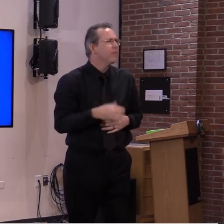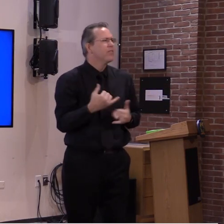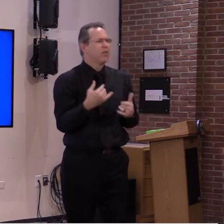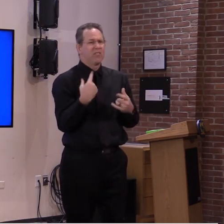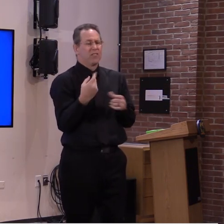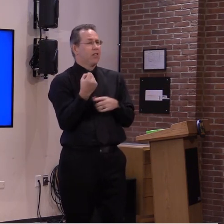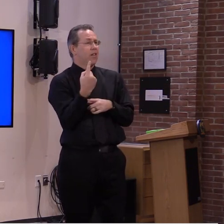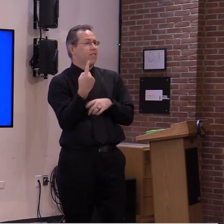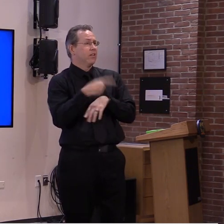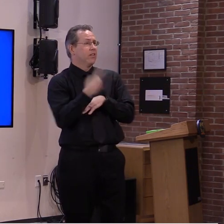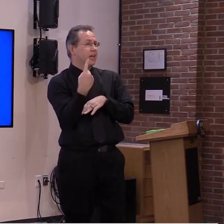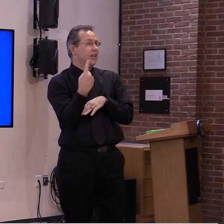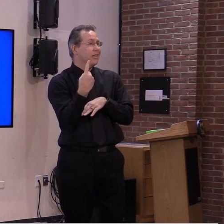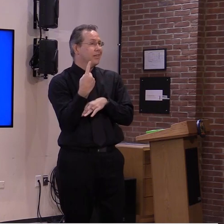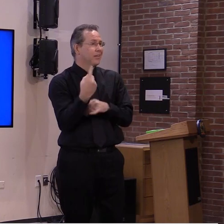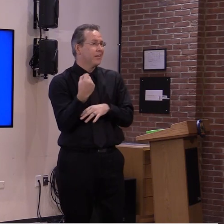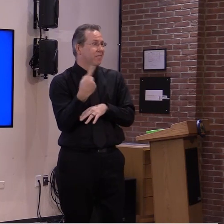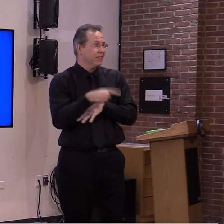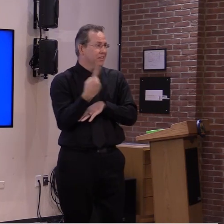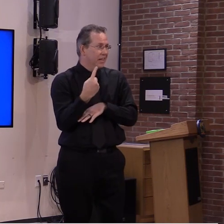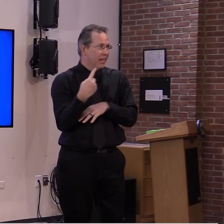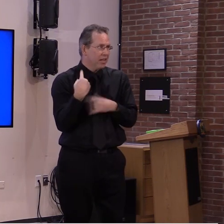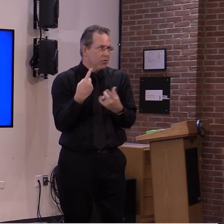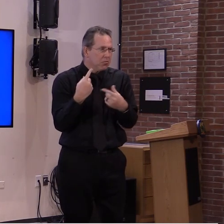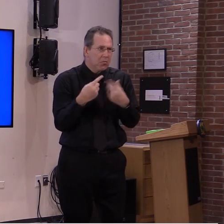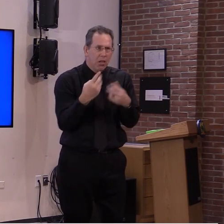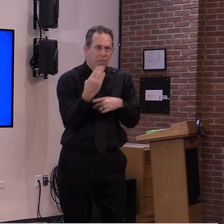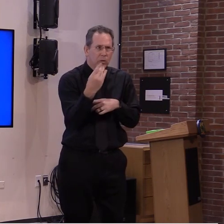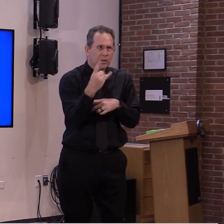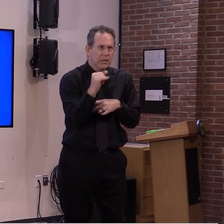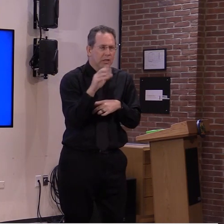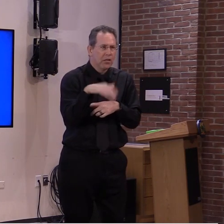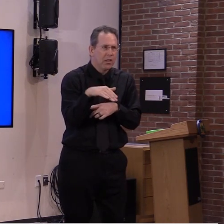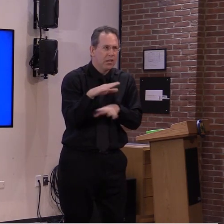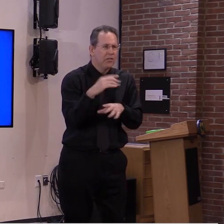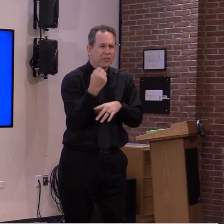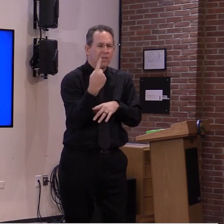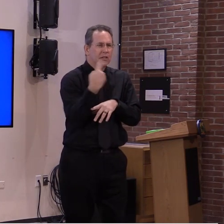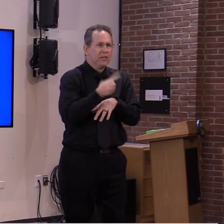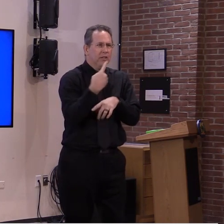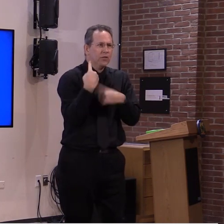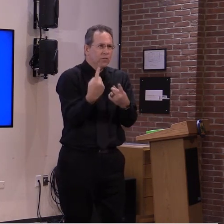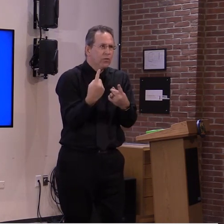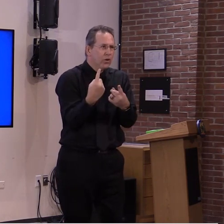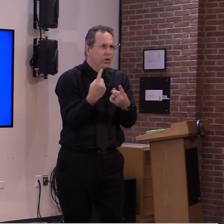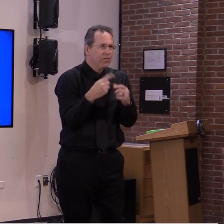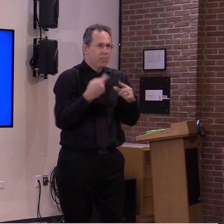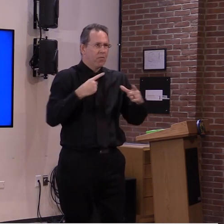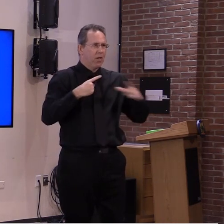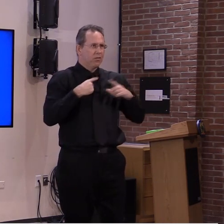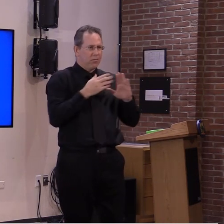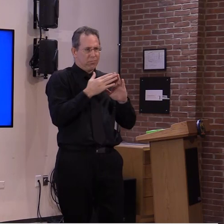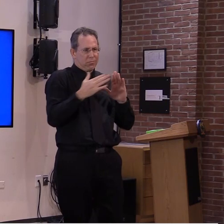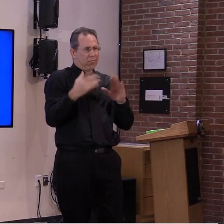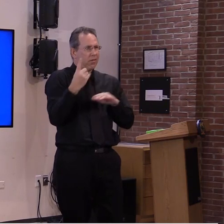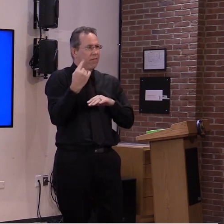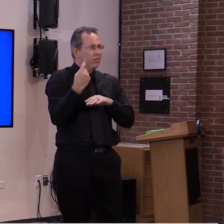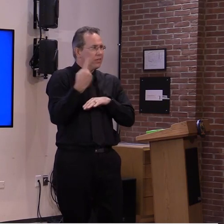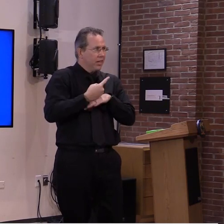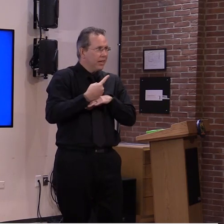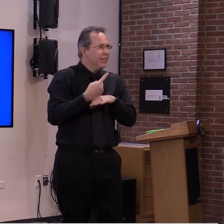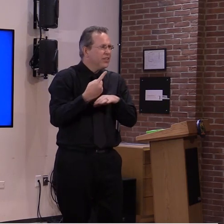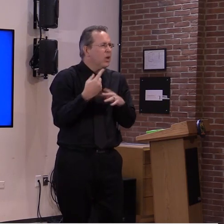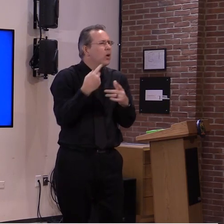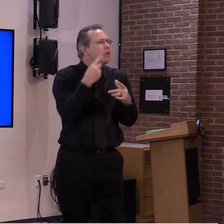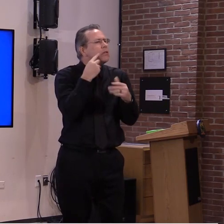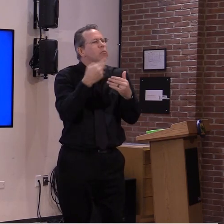event, plus another 10 days or so to see the full impact from New Year's Eve as well. So we'll need to keep this in mind